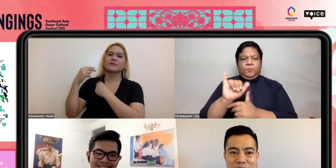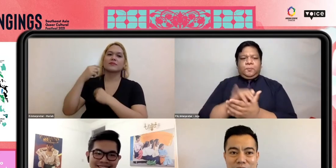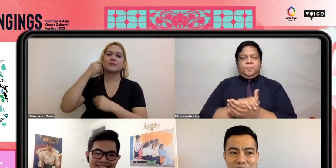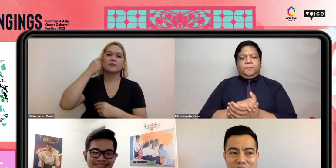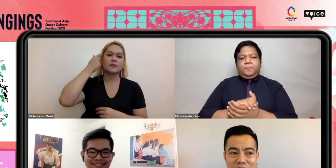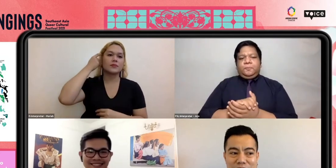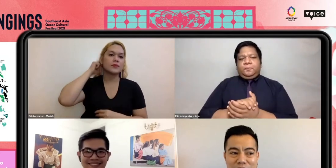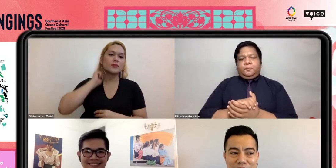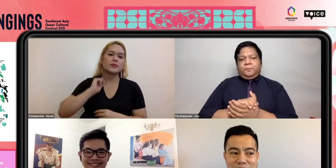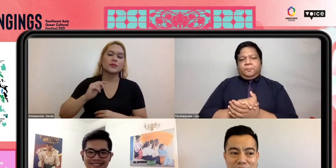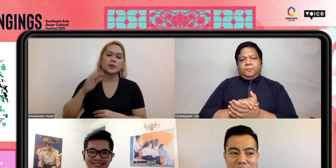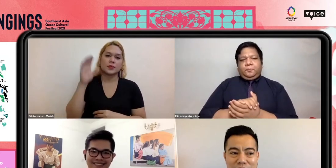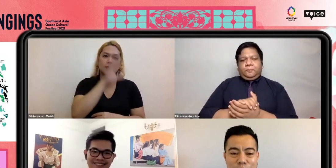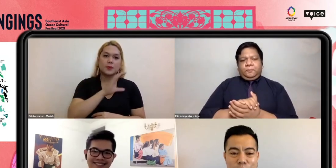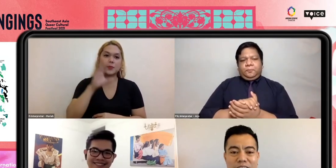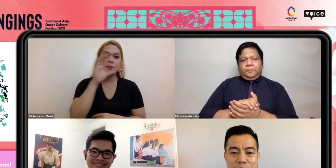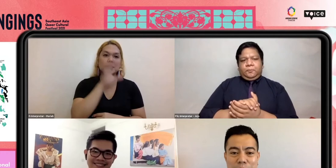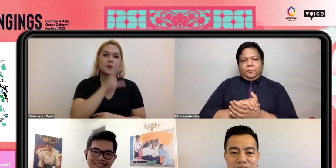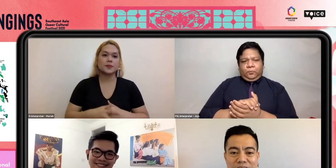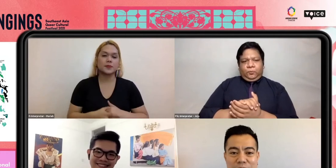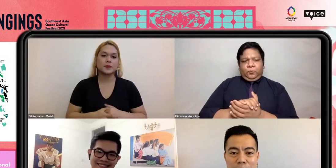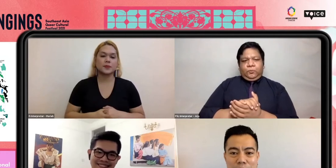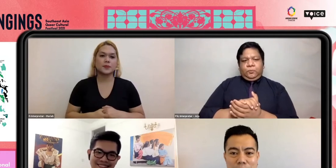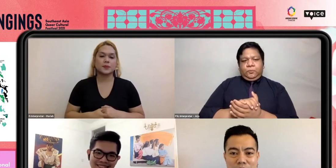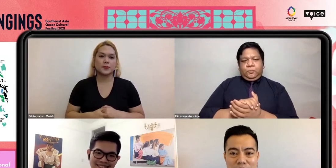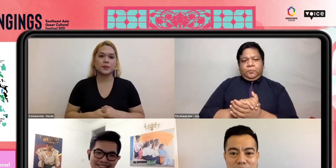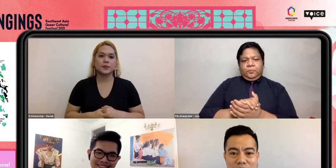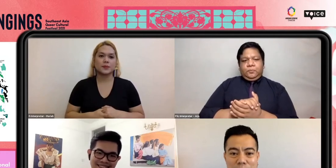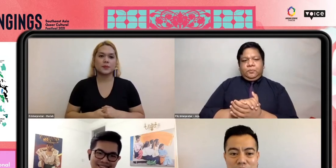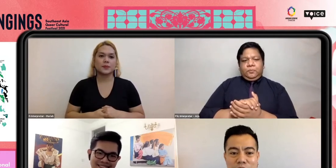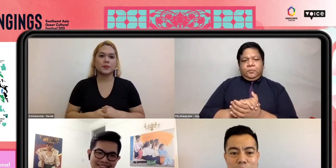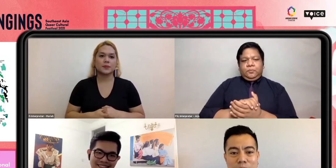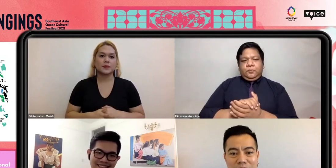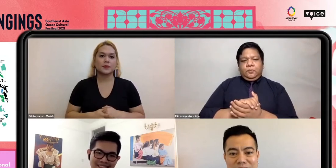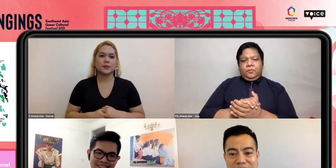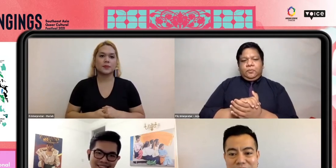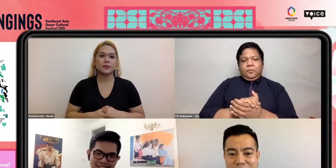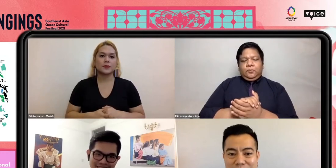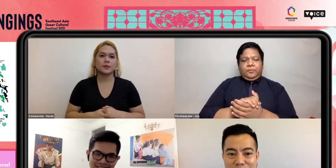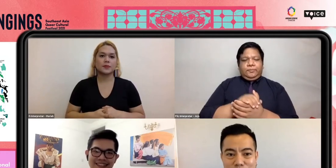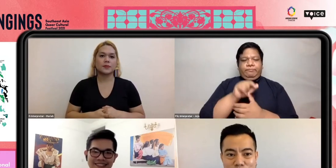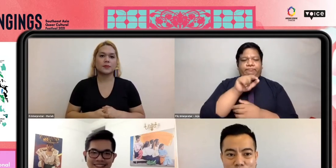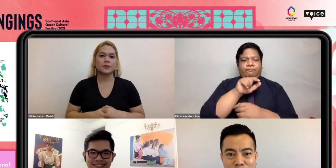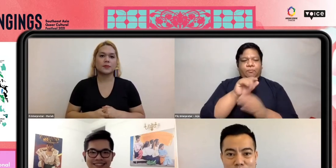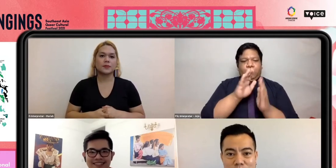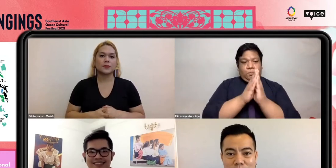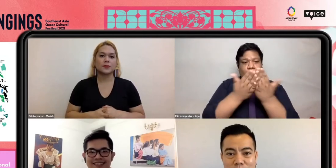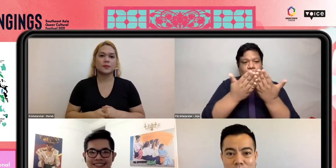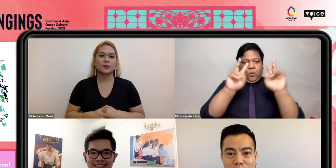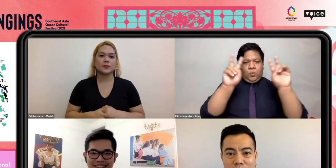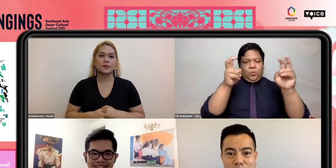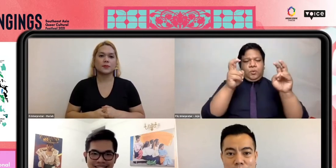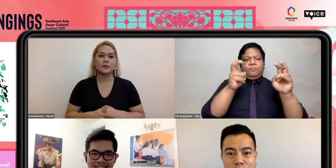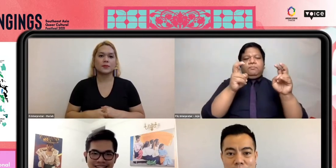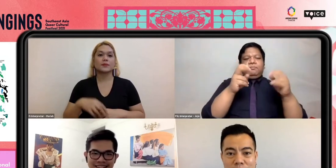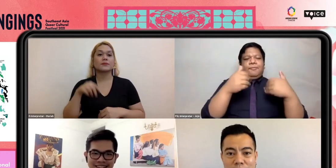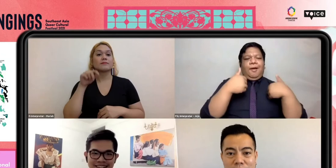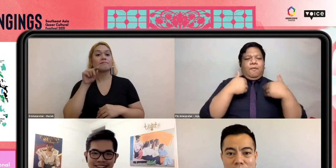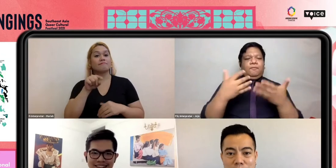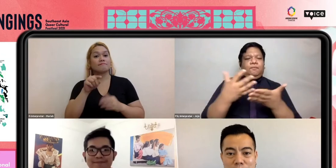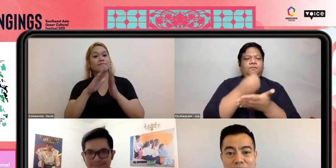so that's Lawrence Ebel's Experiment of the Tropics, which also won the Gaudy